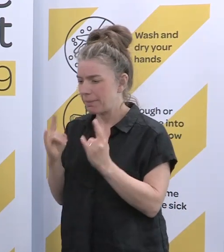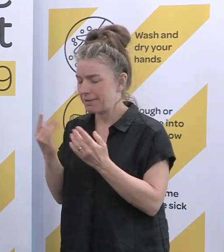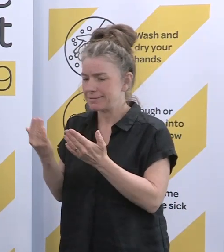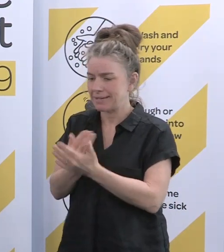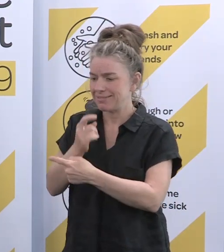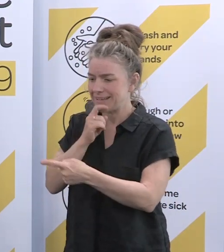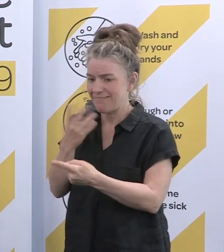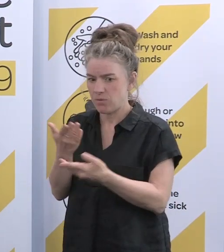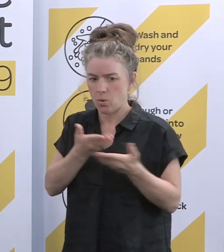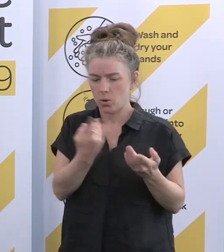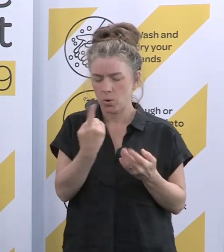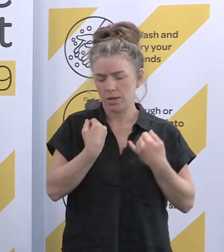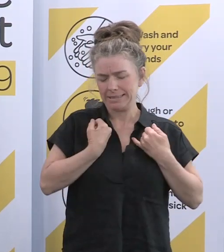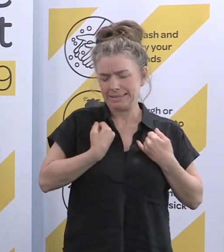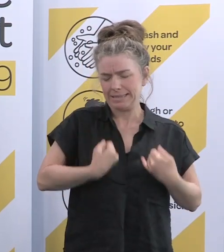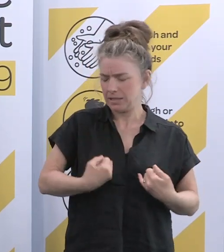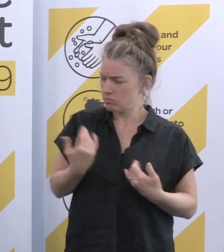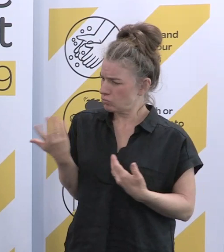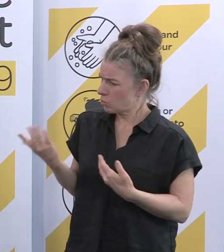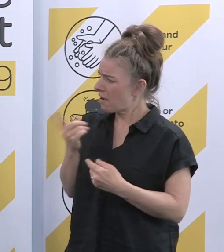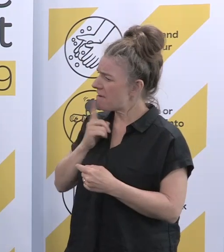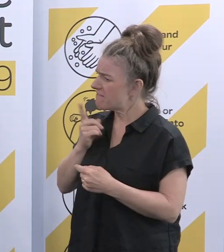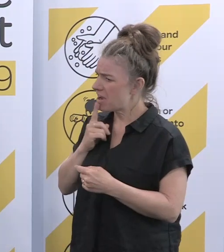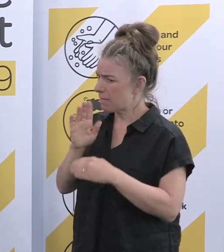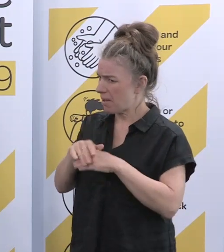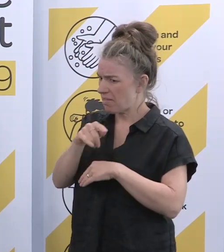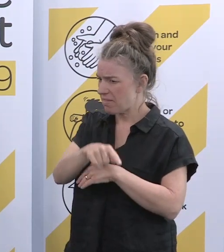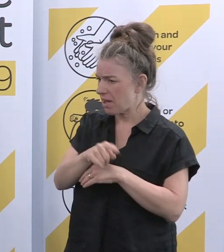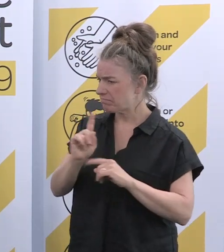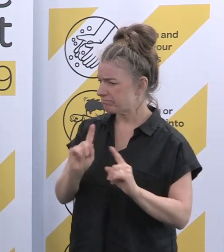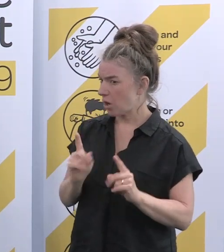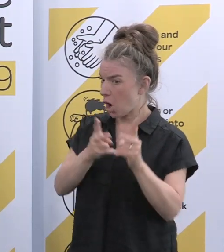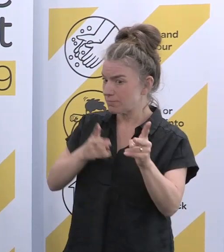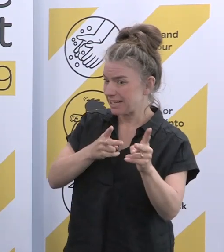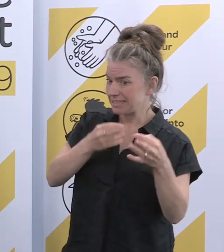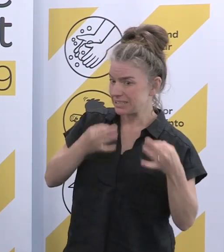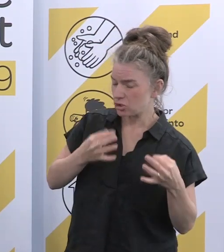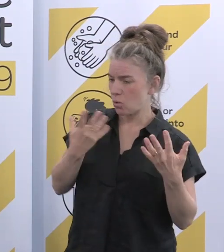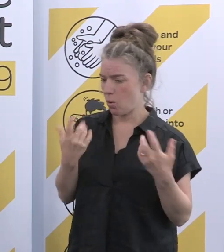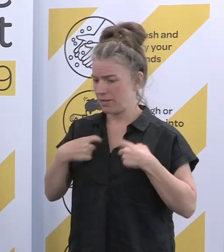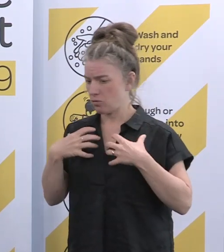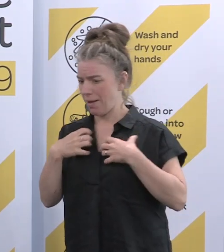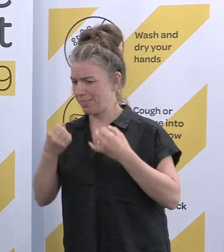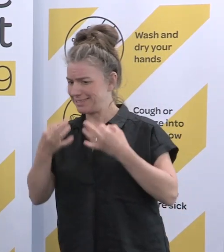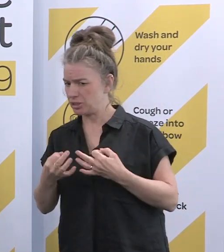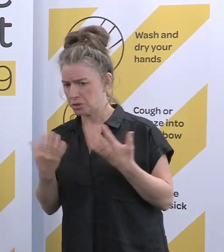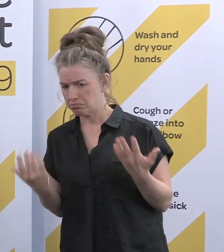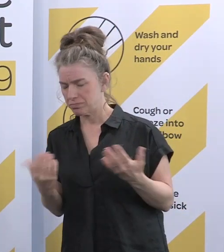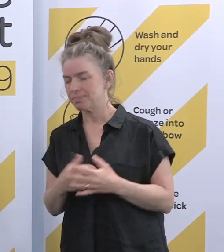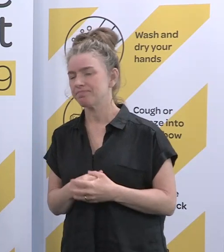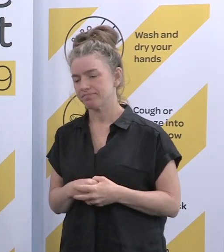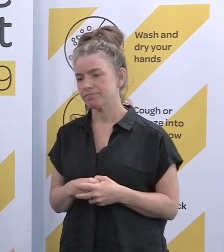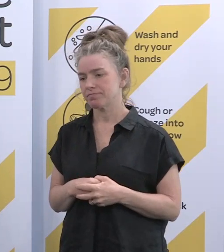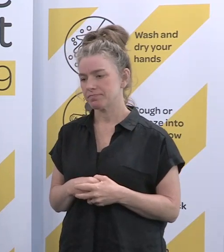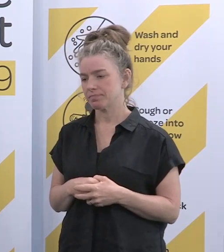whatnot. Is that anything that the Ministry of Health is putting out, or is that more hospital by hospital? Yes, so a couple of comments there. First of all, of course, every action